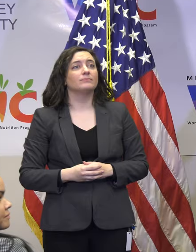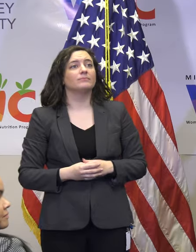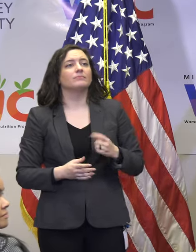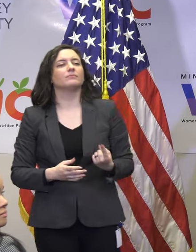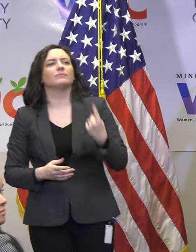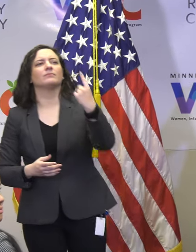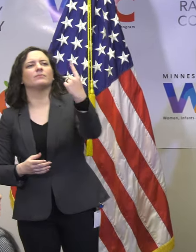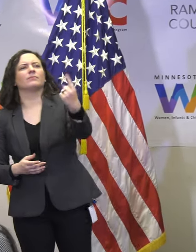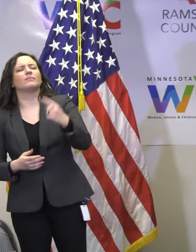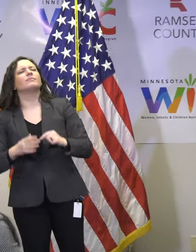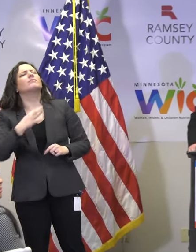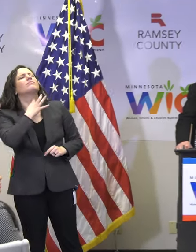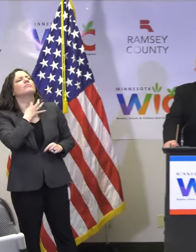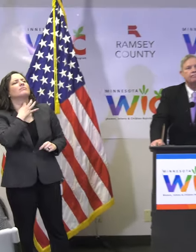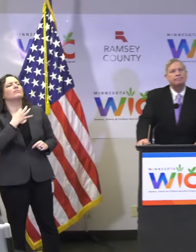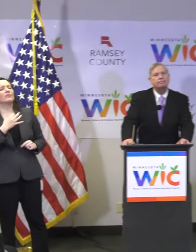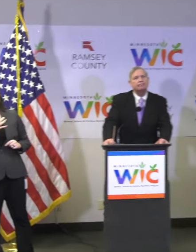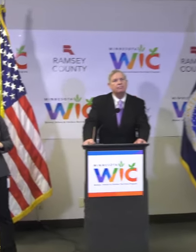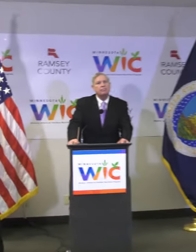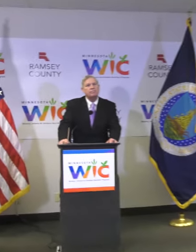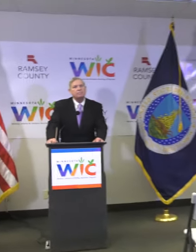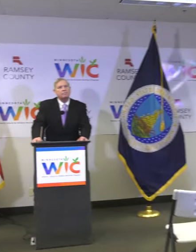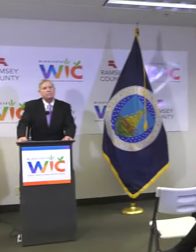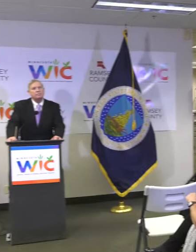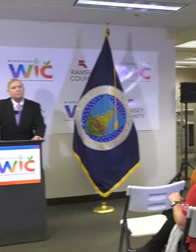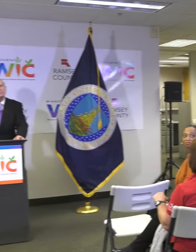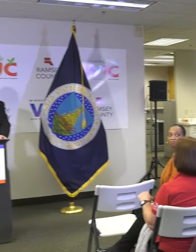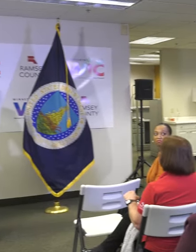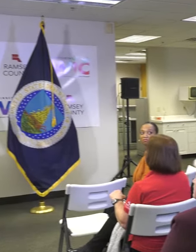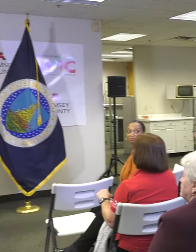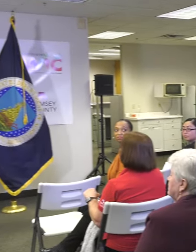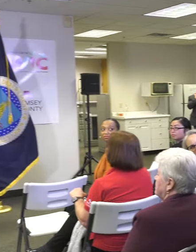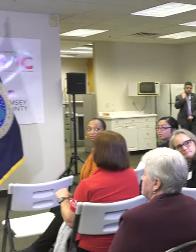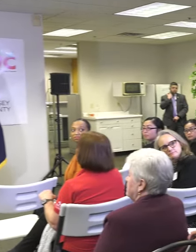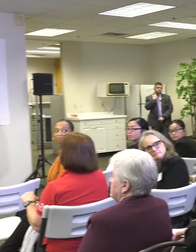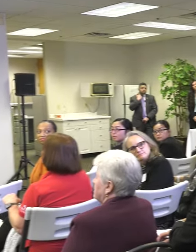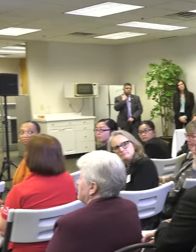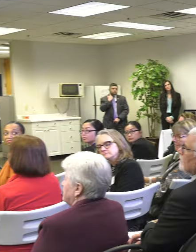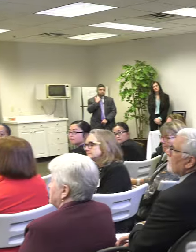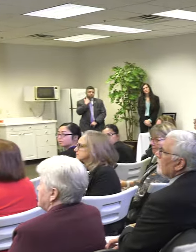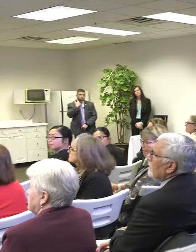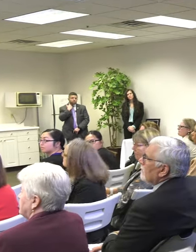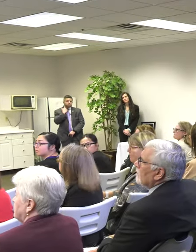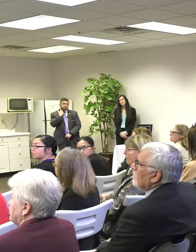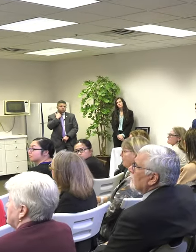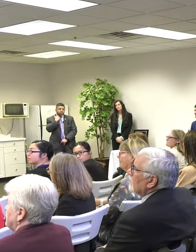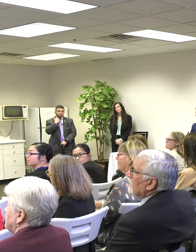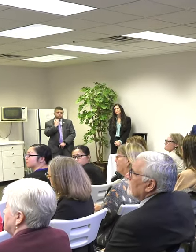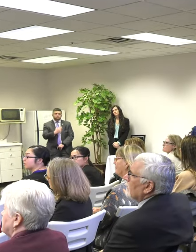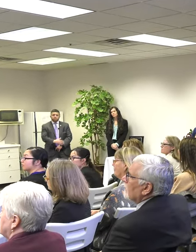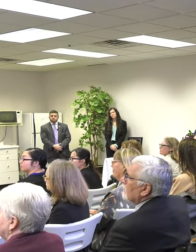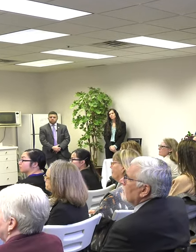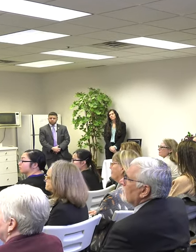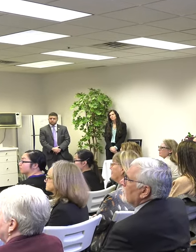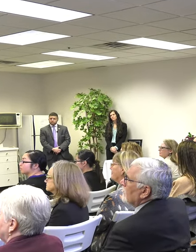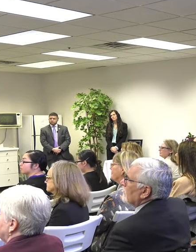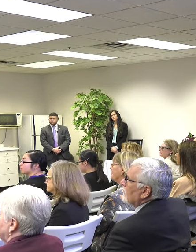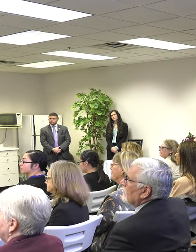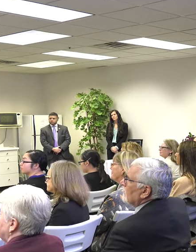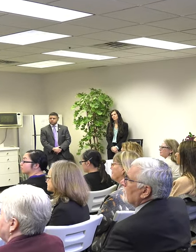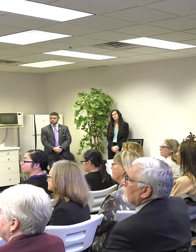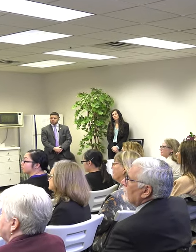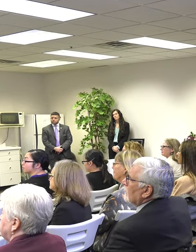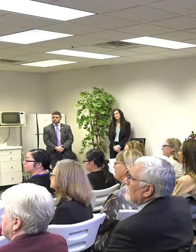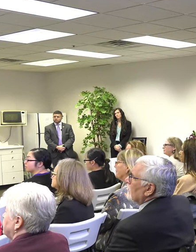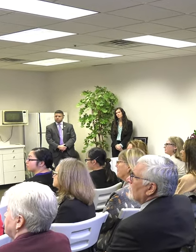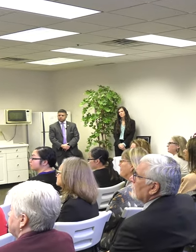Why is the number of WIC people that want to join WIC, why is that going up? Well,